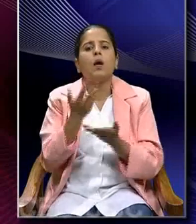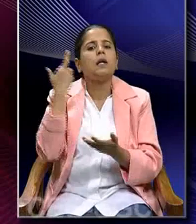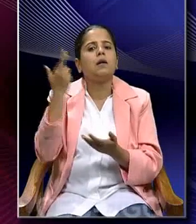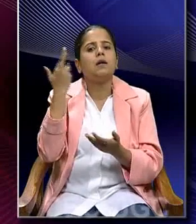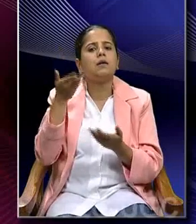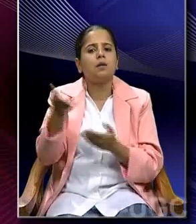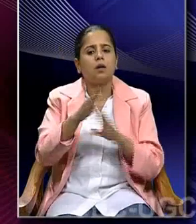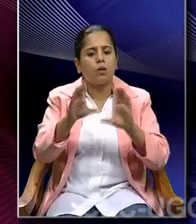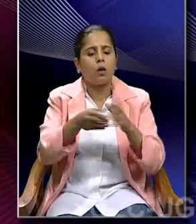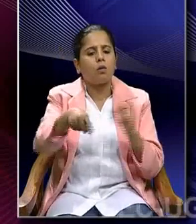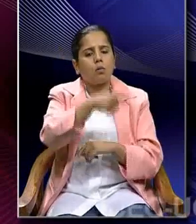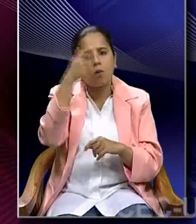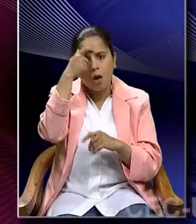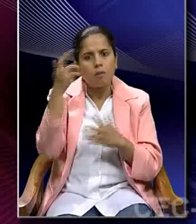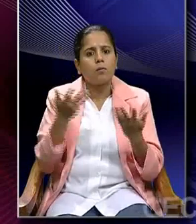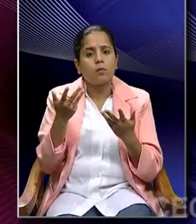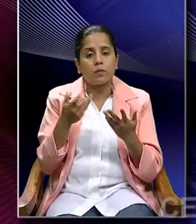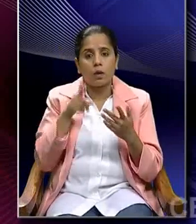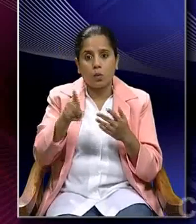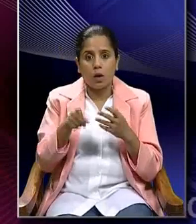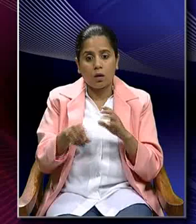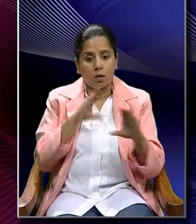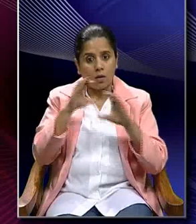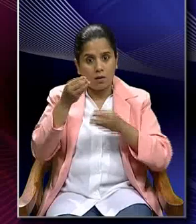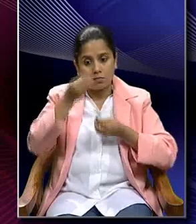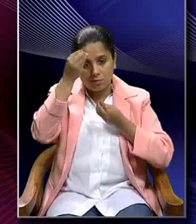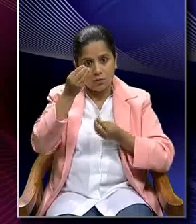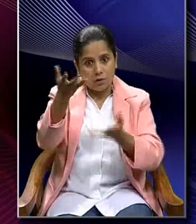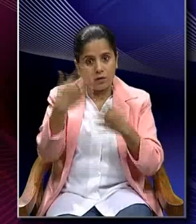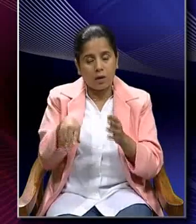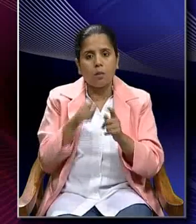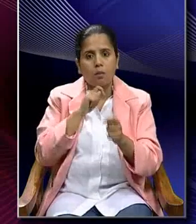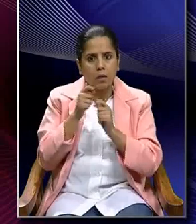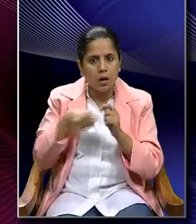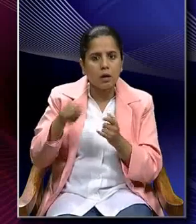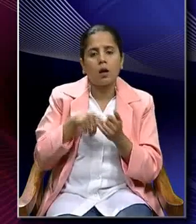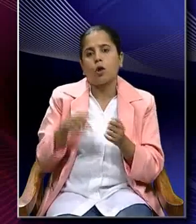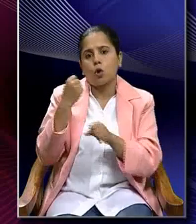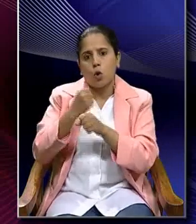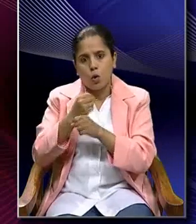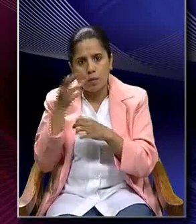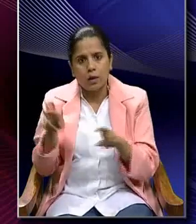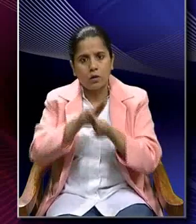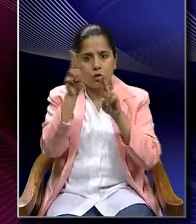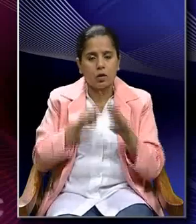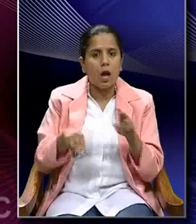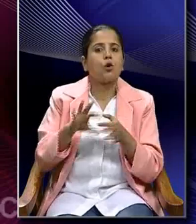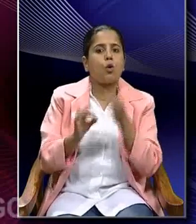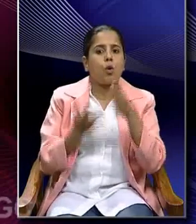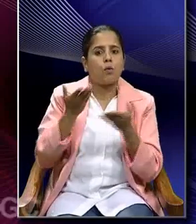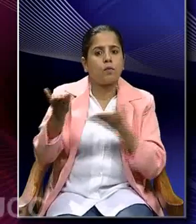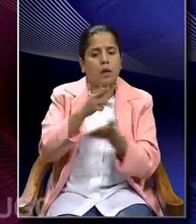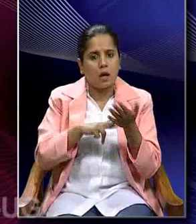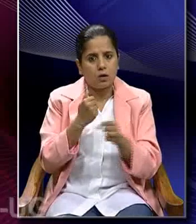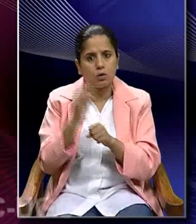these vulnerabilities. Once this is communicated, then media, states, international organizations, and